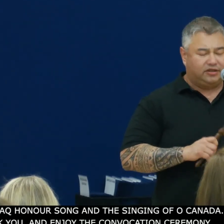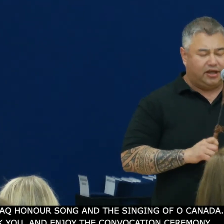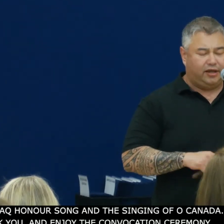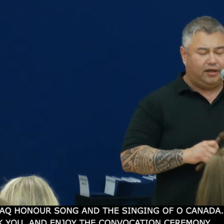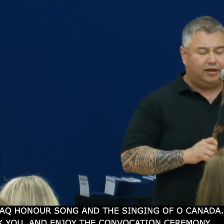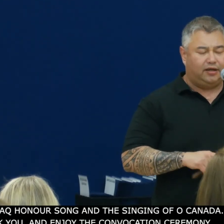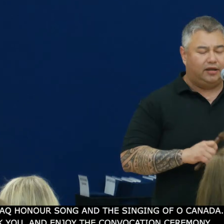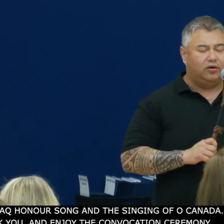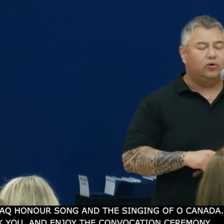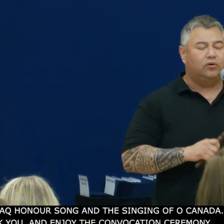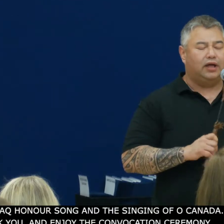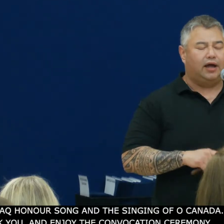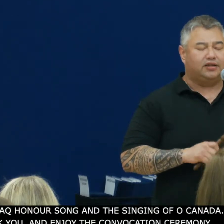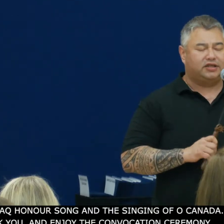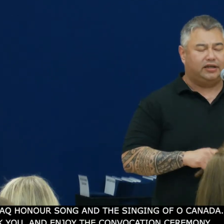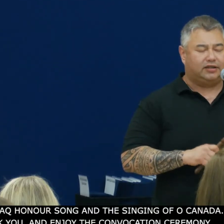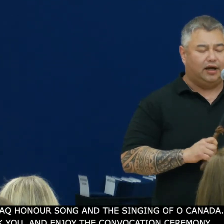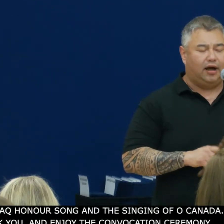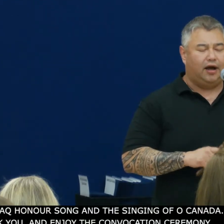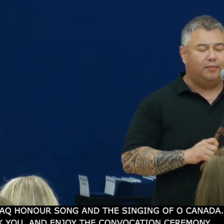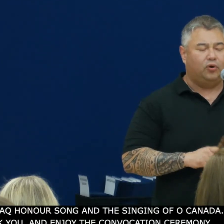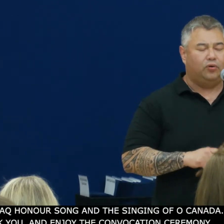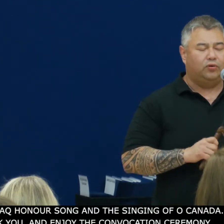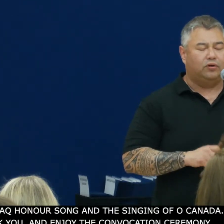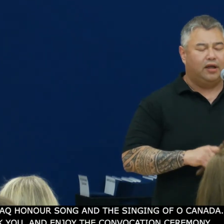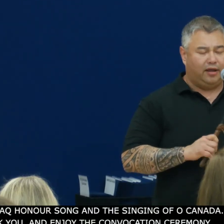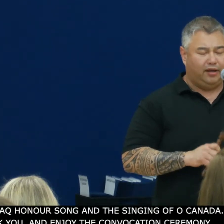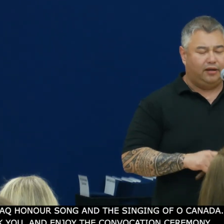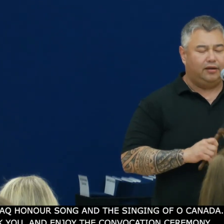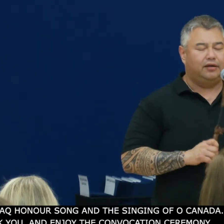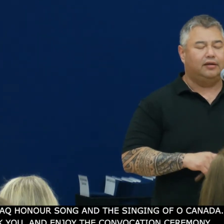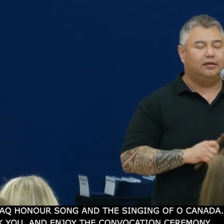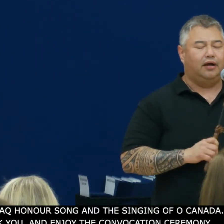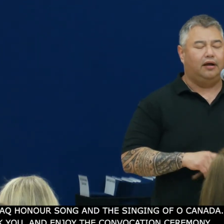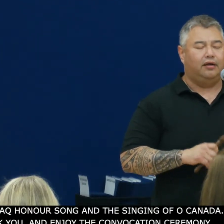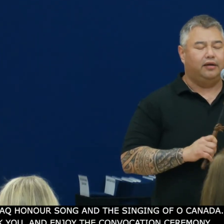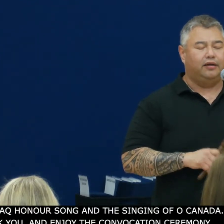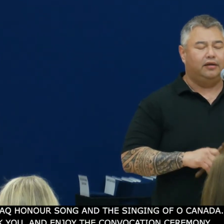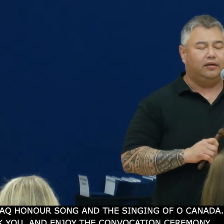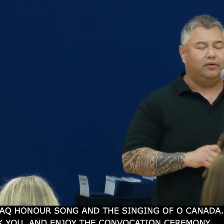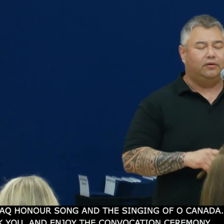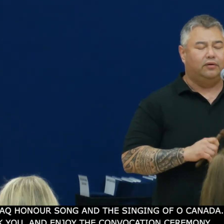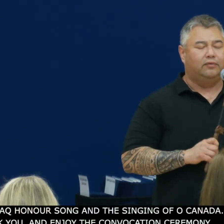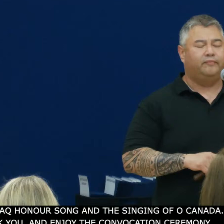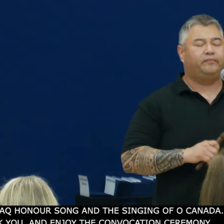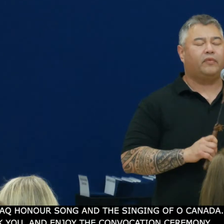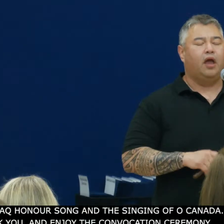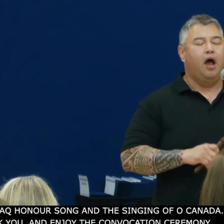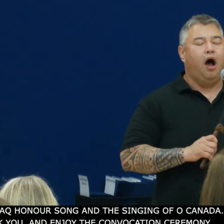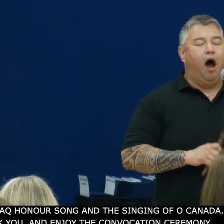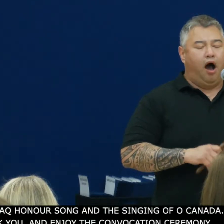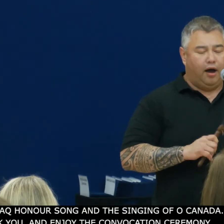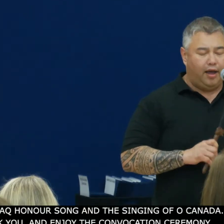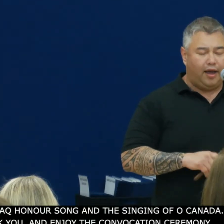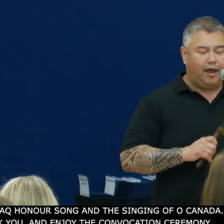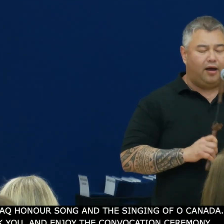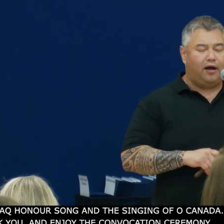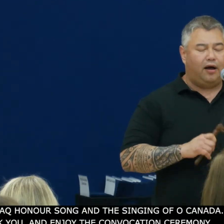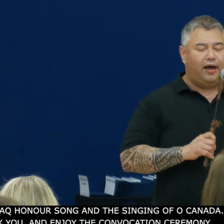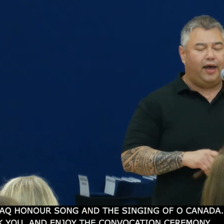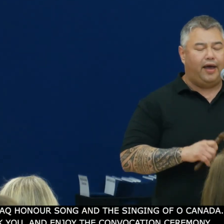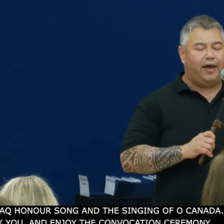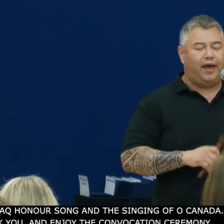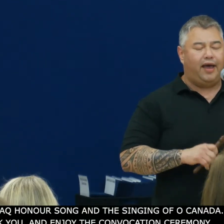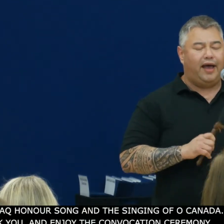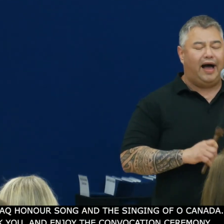telegalo, se ula sit gamu, hey ya hey oh, hey